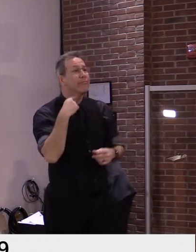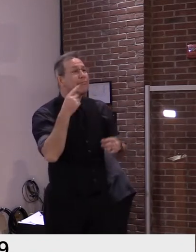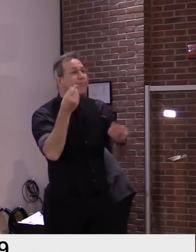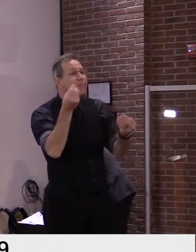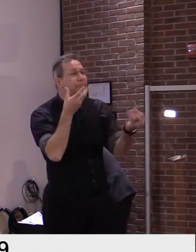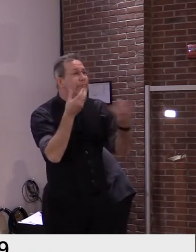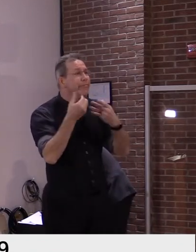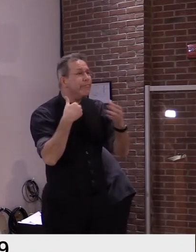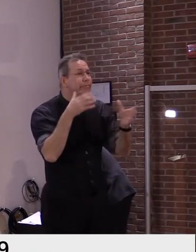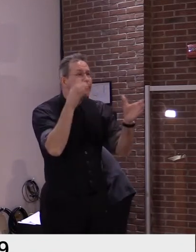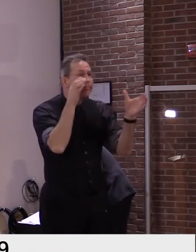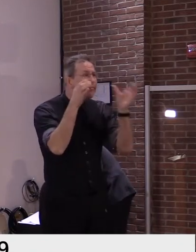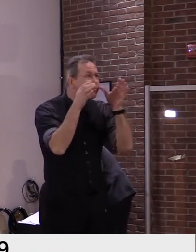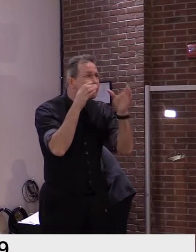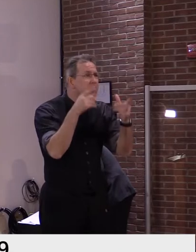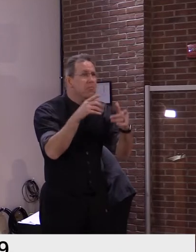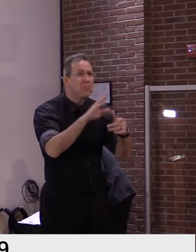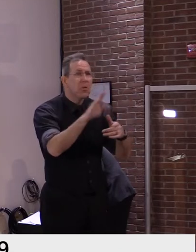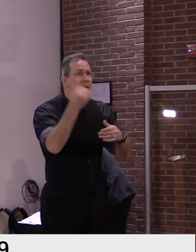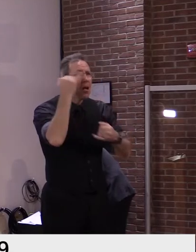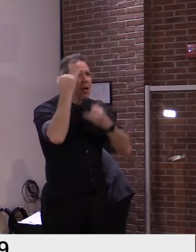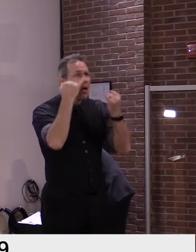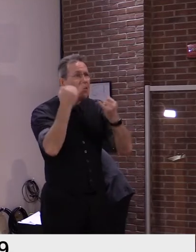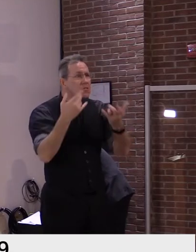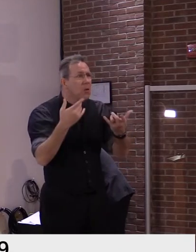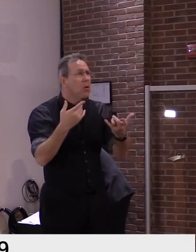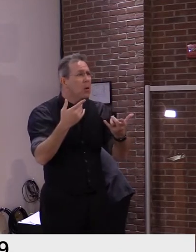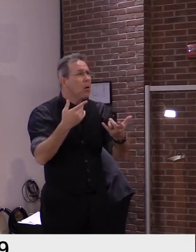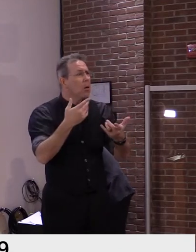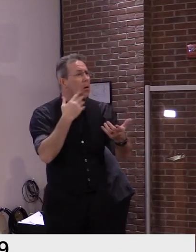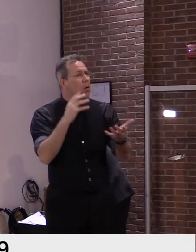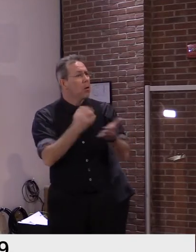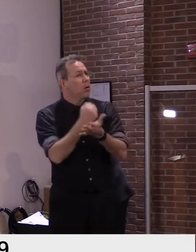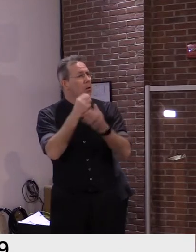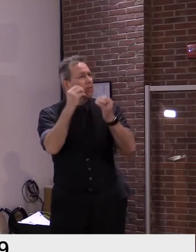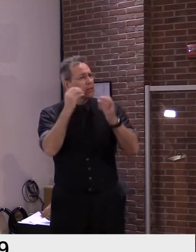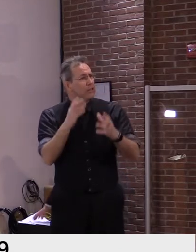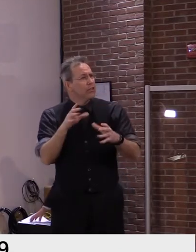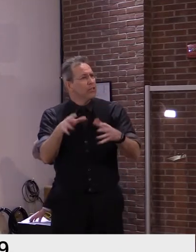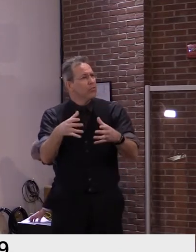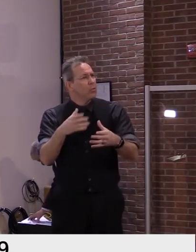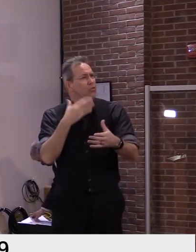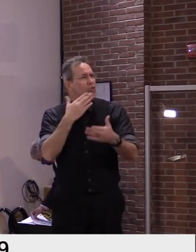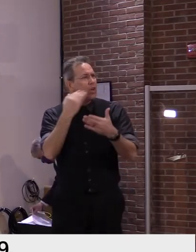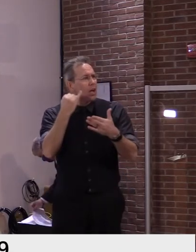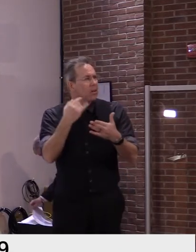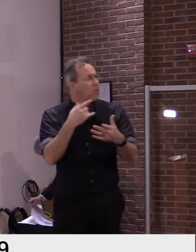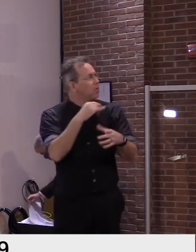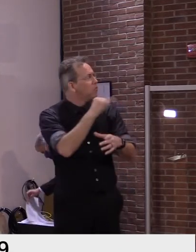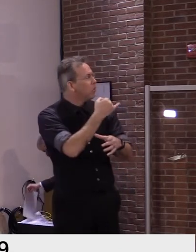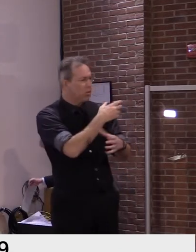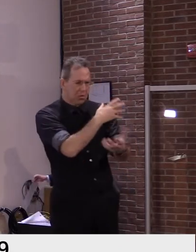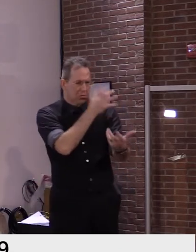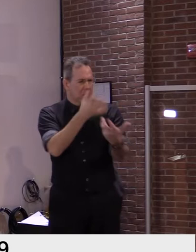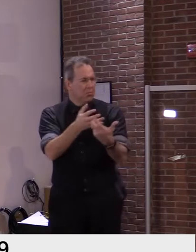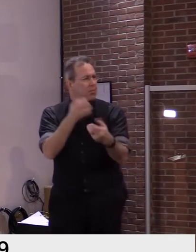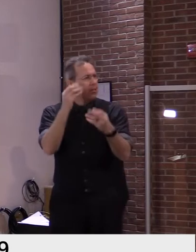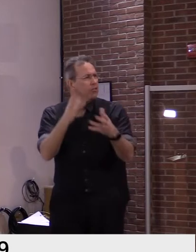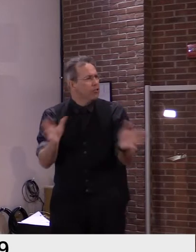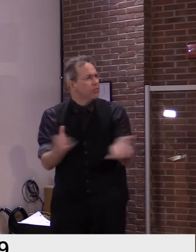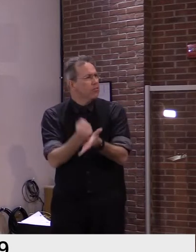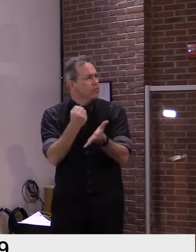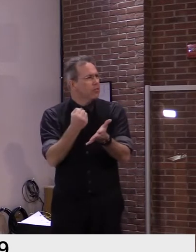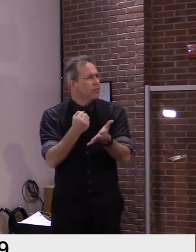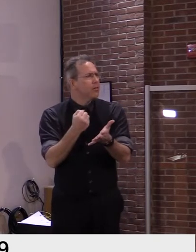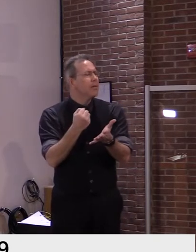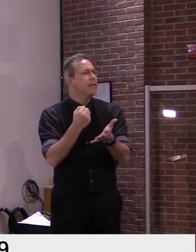Johnson, not necessarily policy from government officials, but suggestions because of its ease of